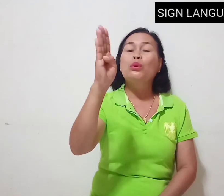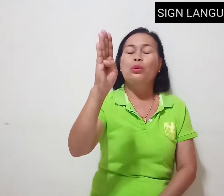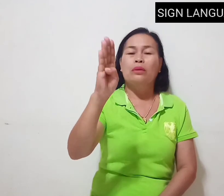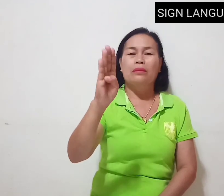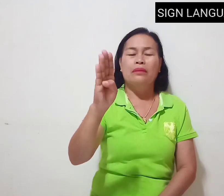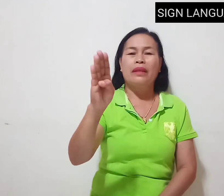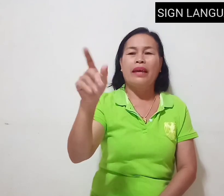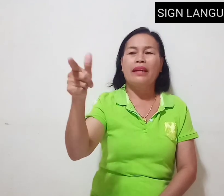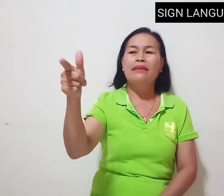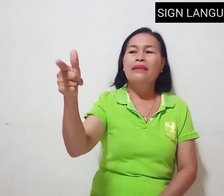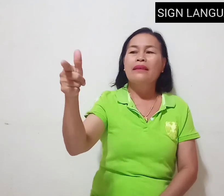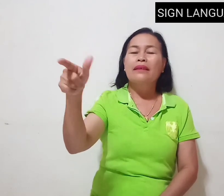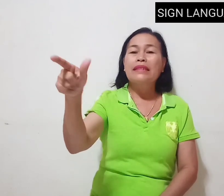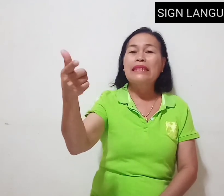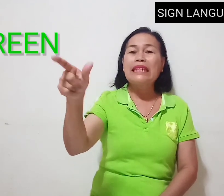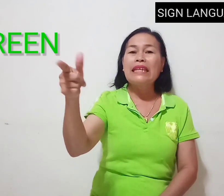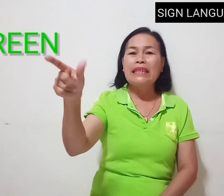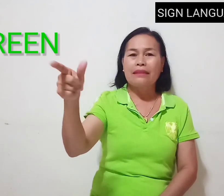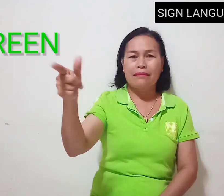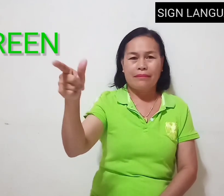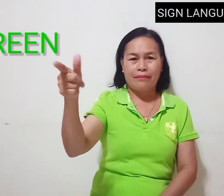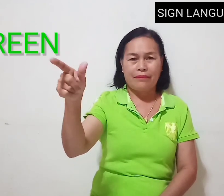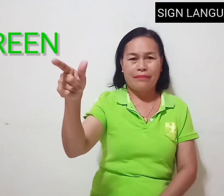blue. Then, green.